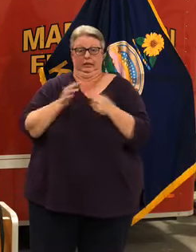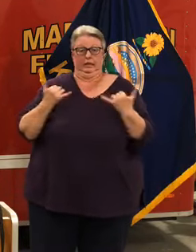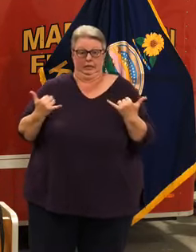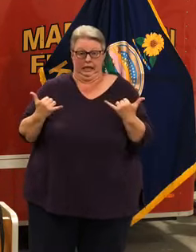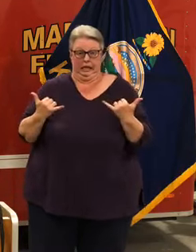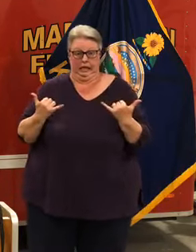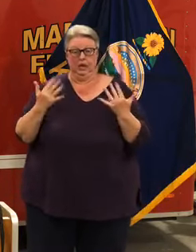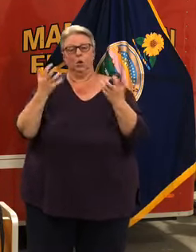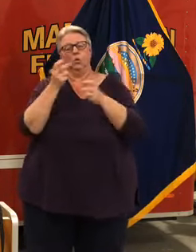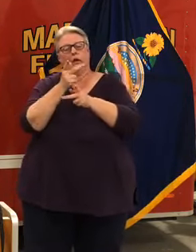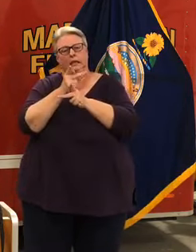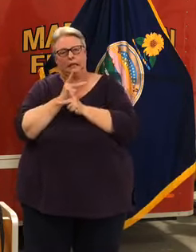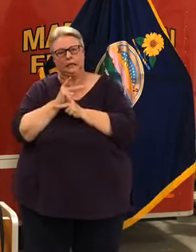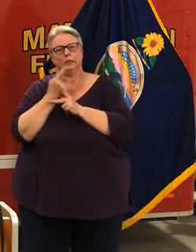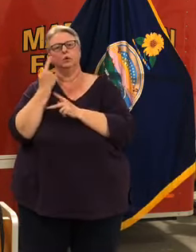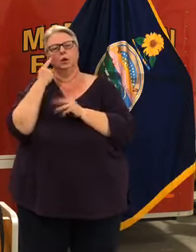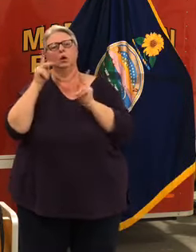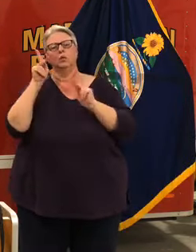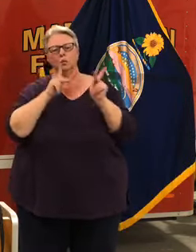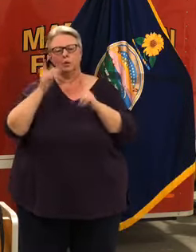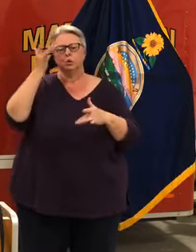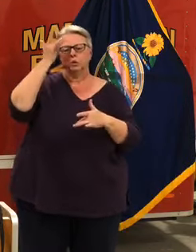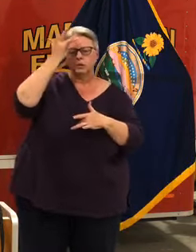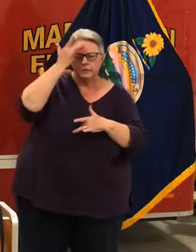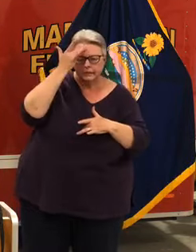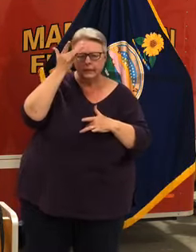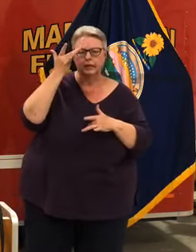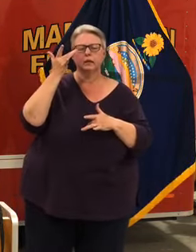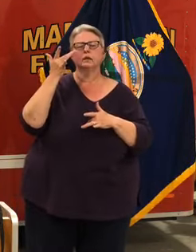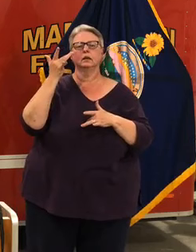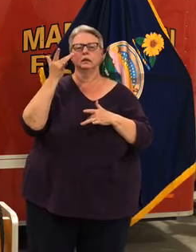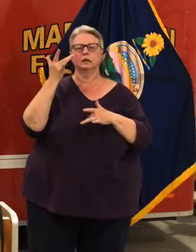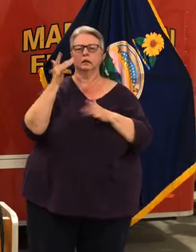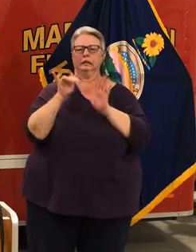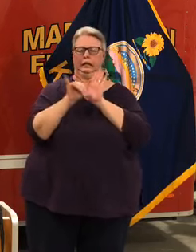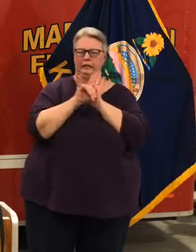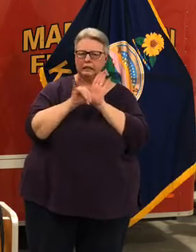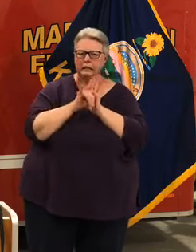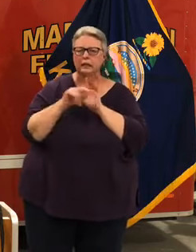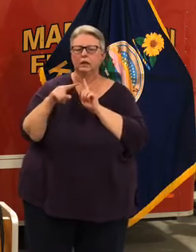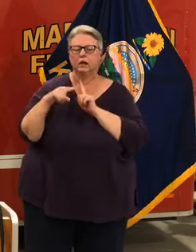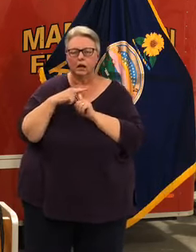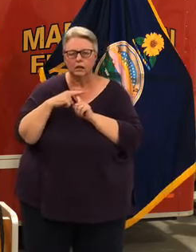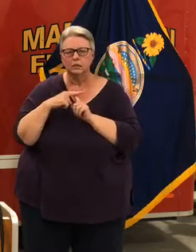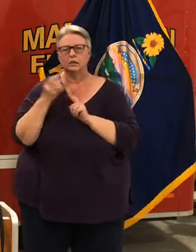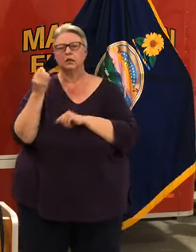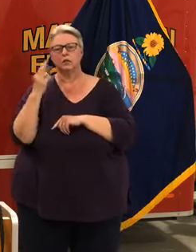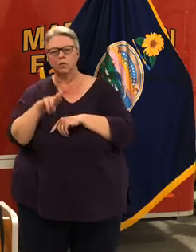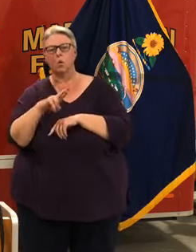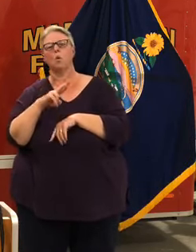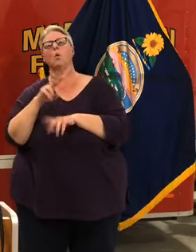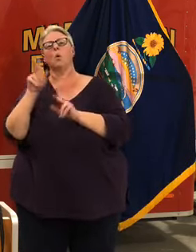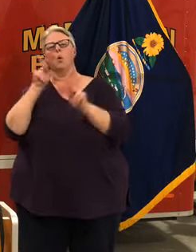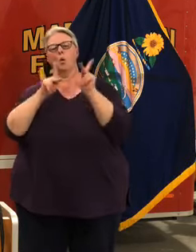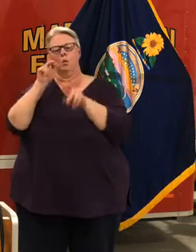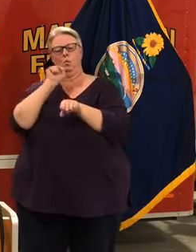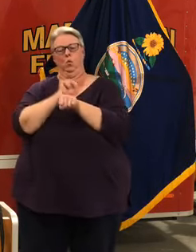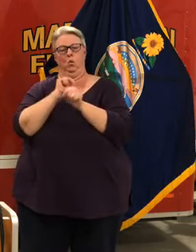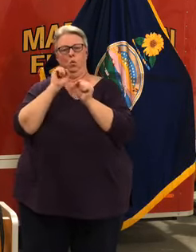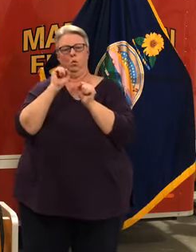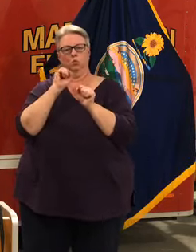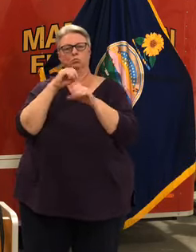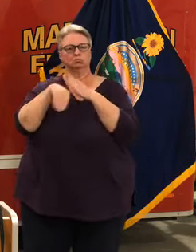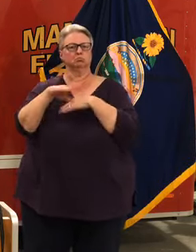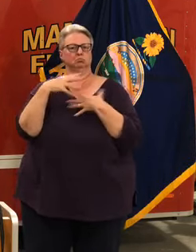for people that may have the virus that are being evaluated in a healthcare setting, or for those providers that need them as well. If you